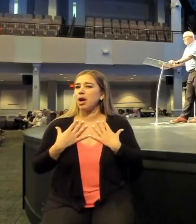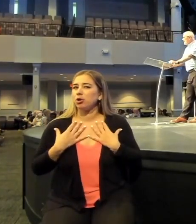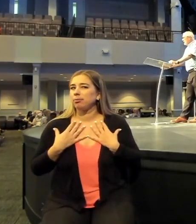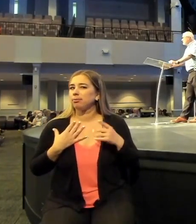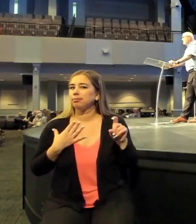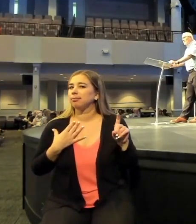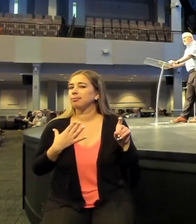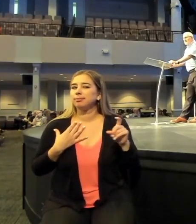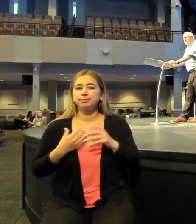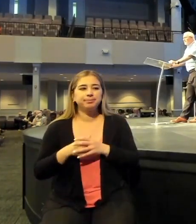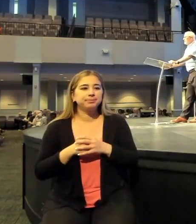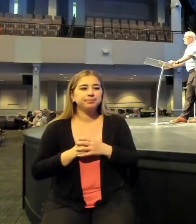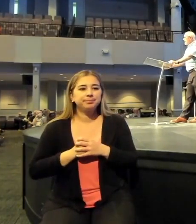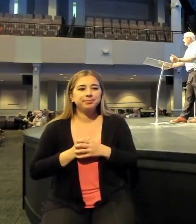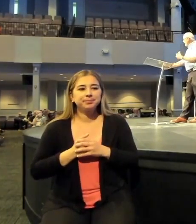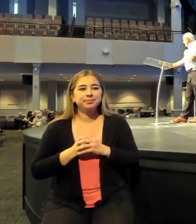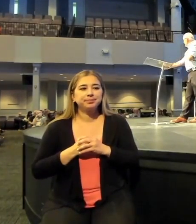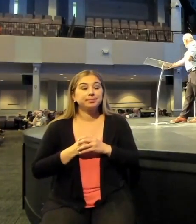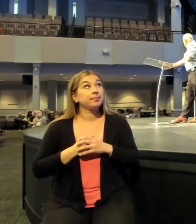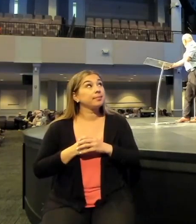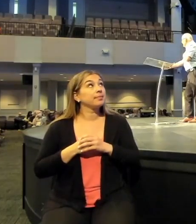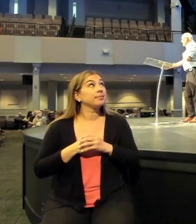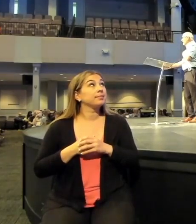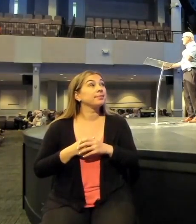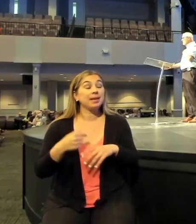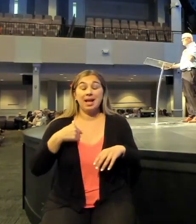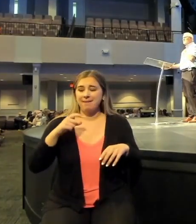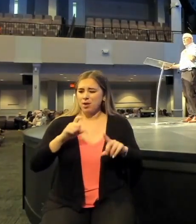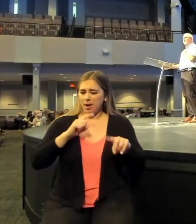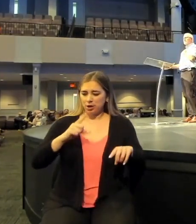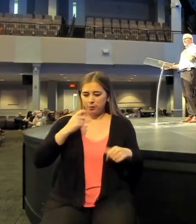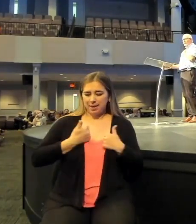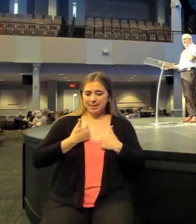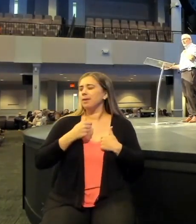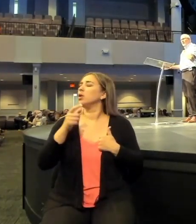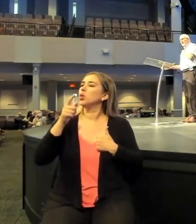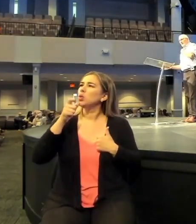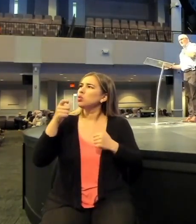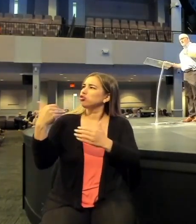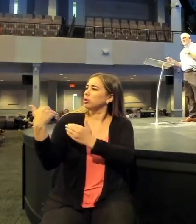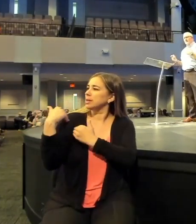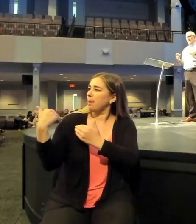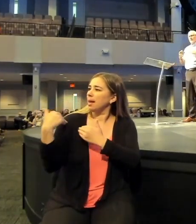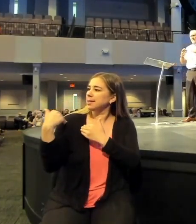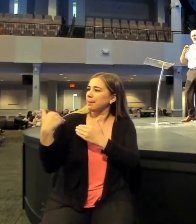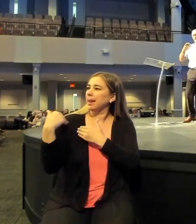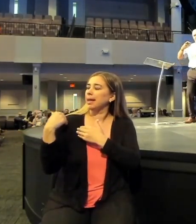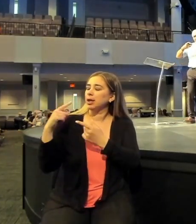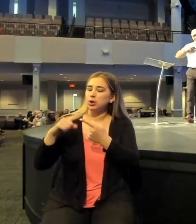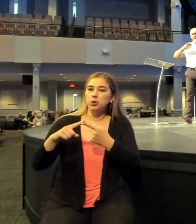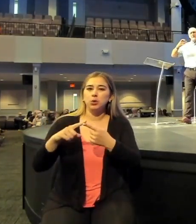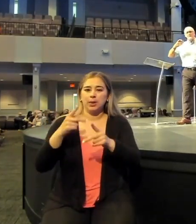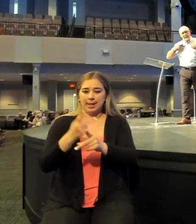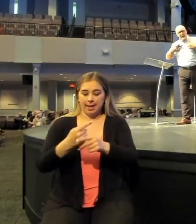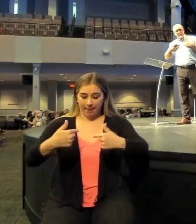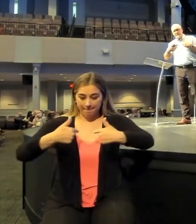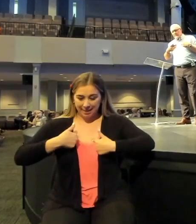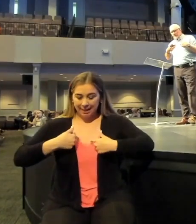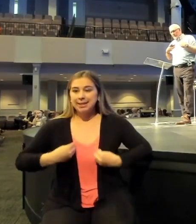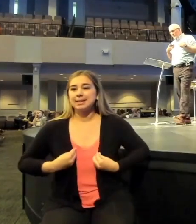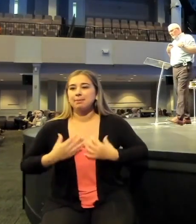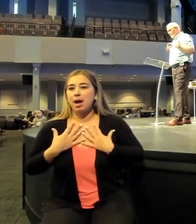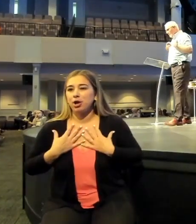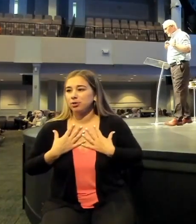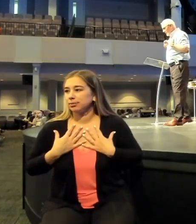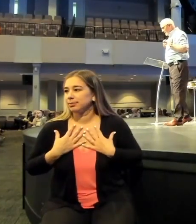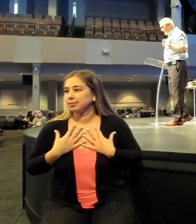important question. You got to answer that question. I've had to answer it for my life. Whose responsibility is it to keep me inspired?